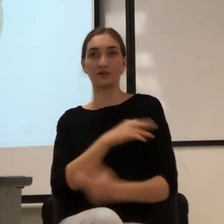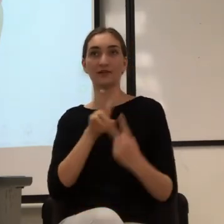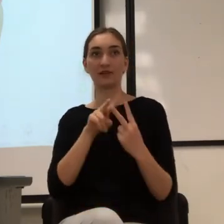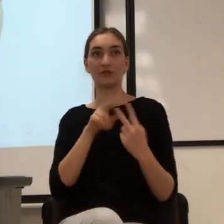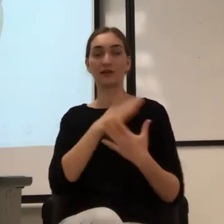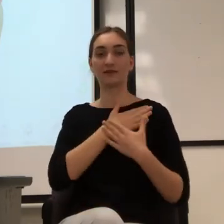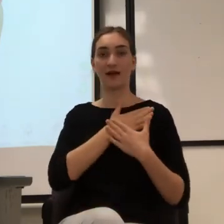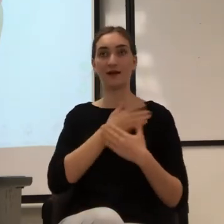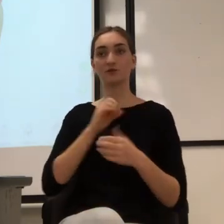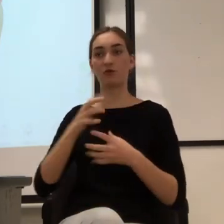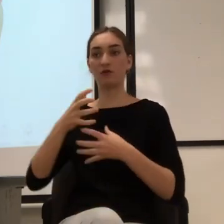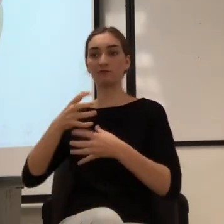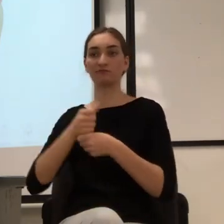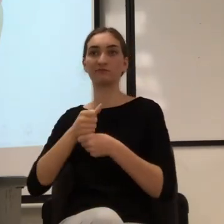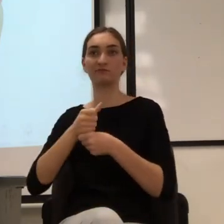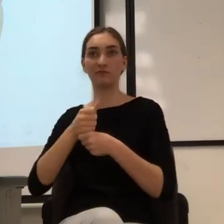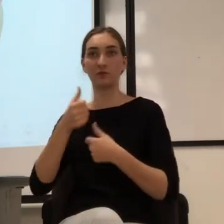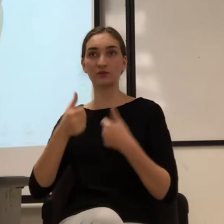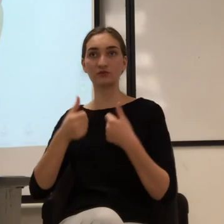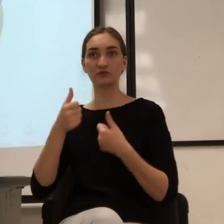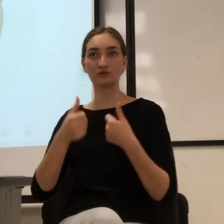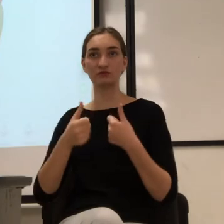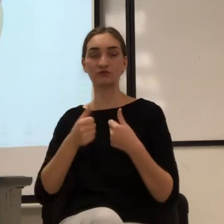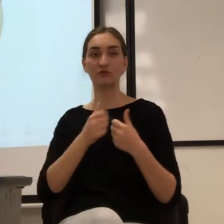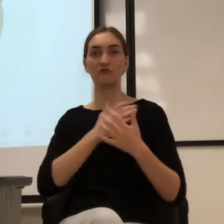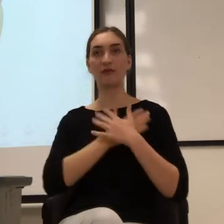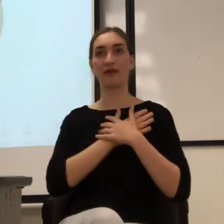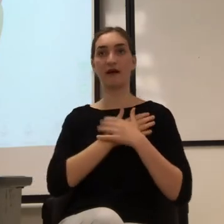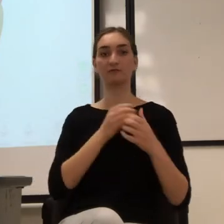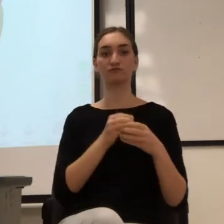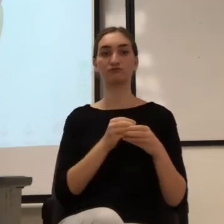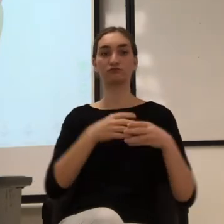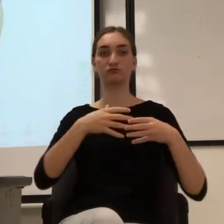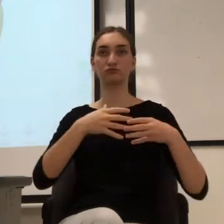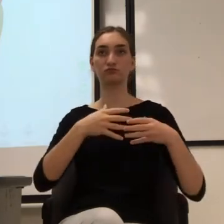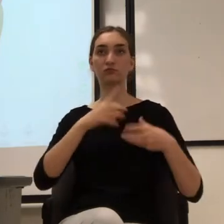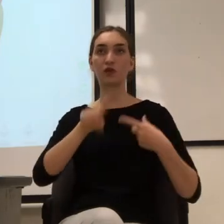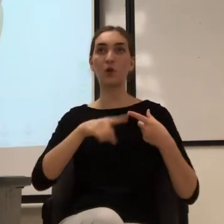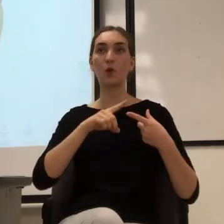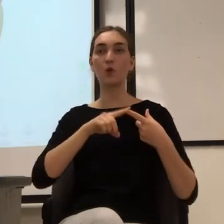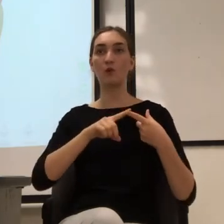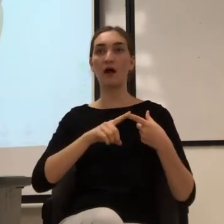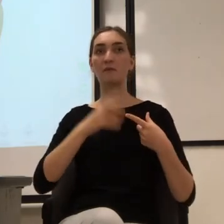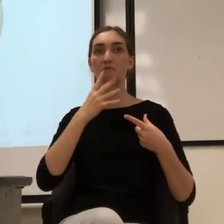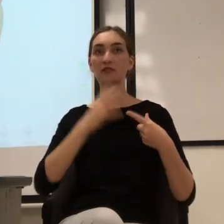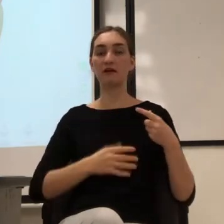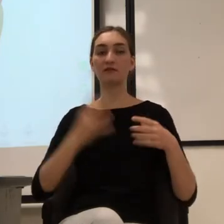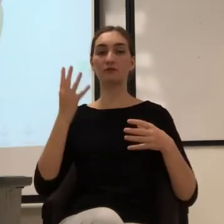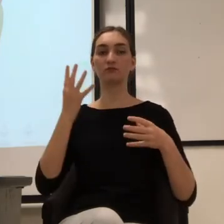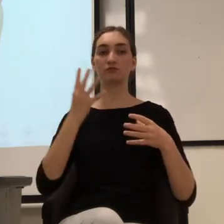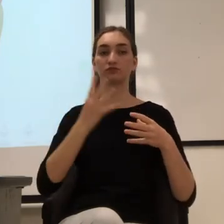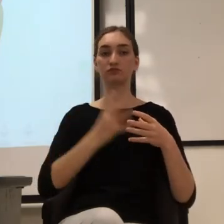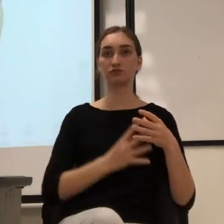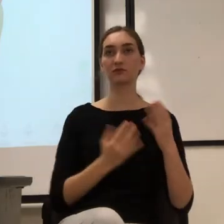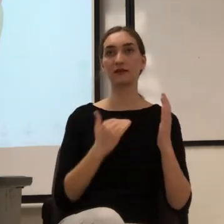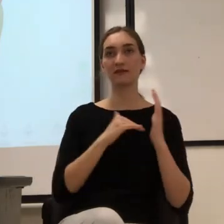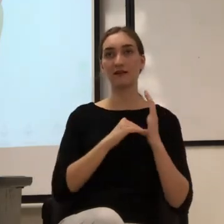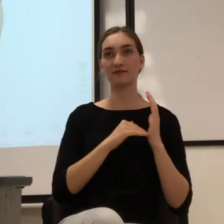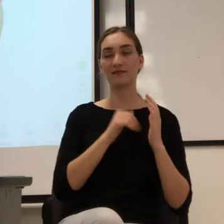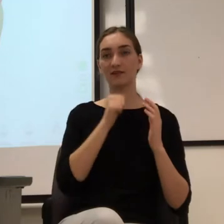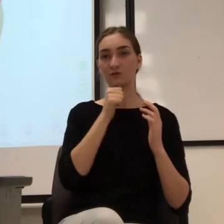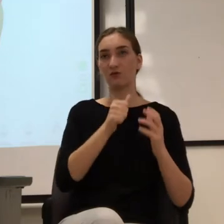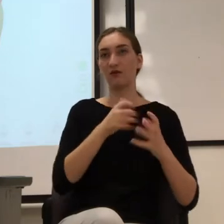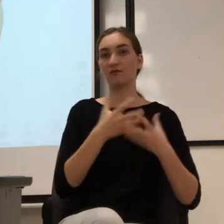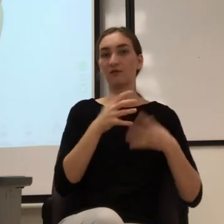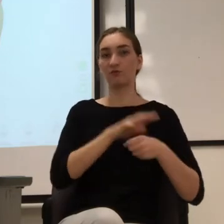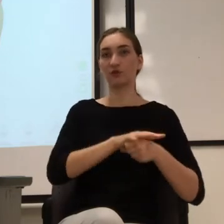contracted? Relaxed. Relaxed. That's when you can fill. There's not a lot of pressure in there. So then, basically,